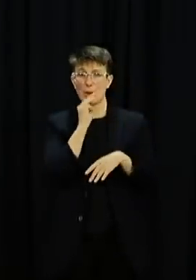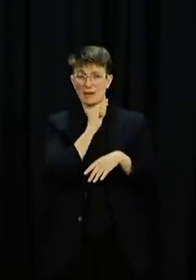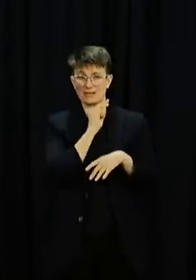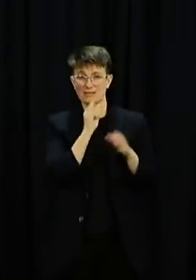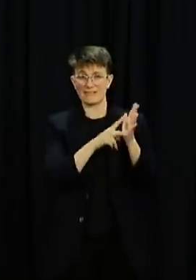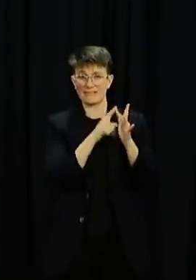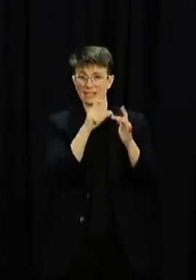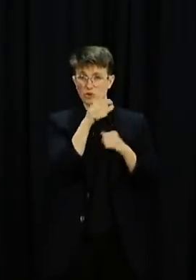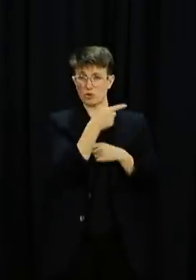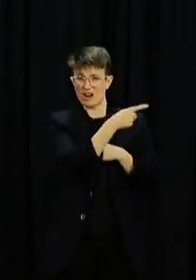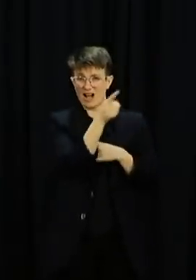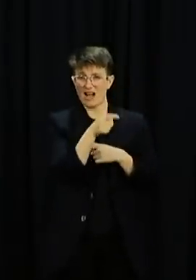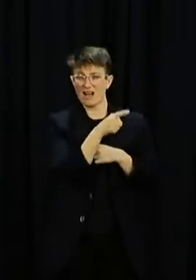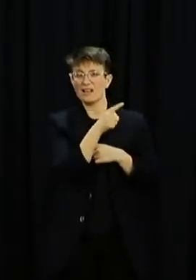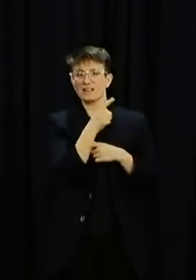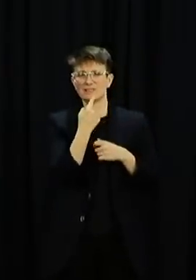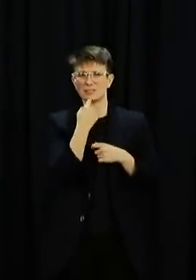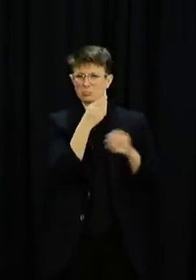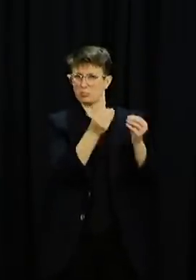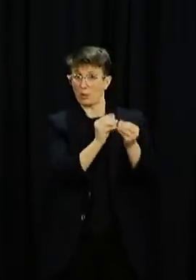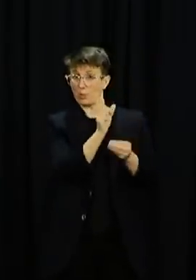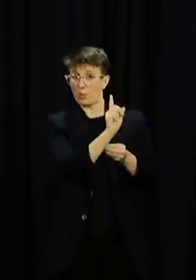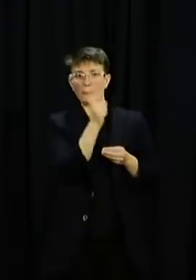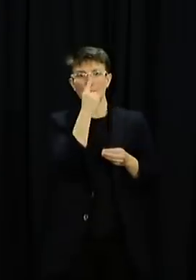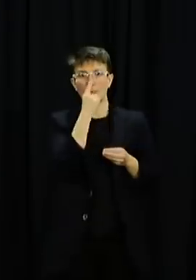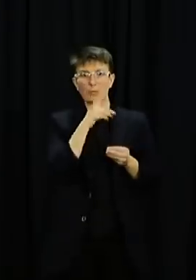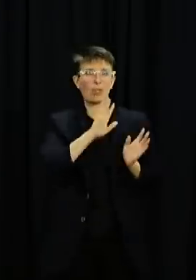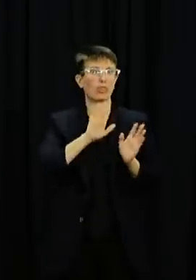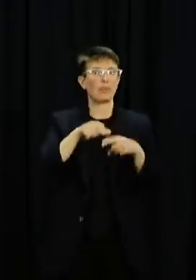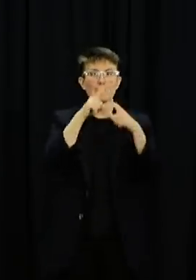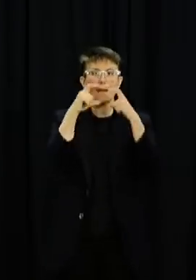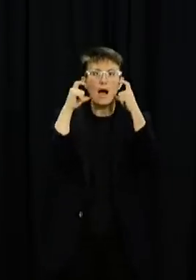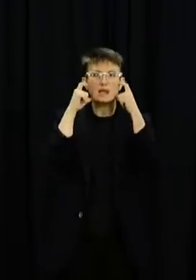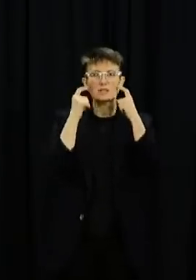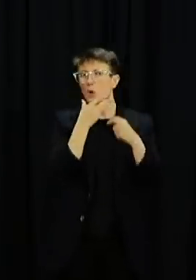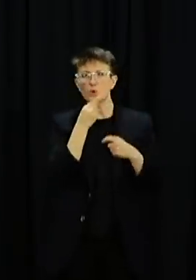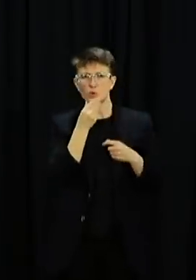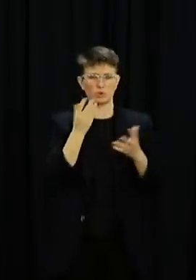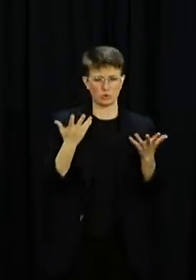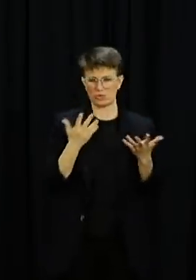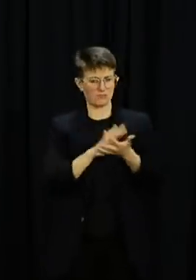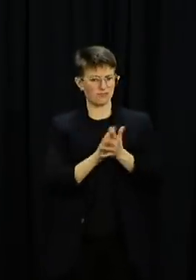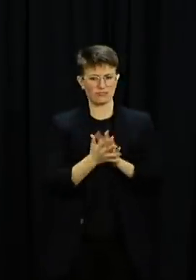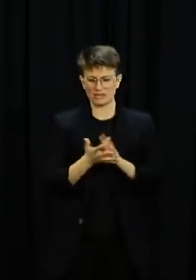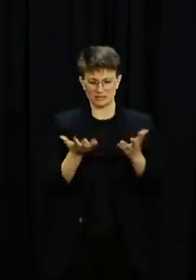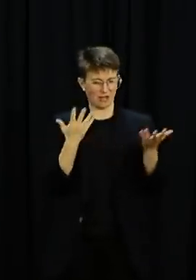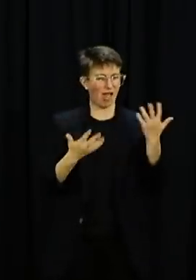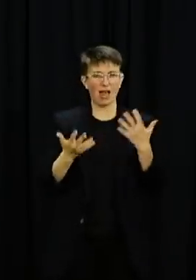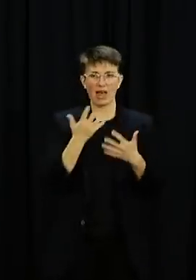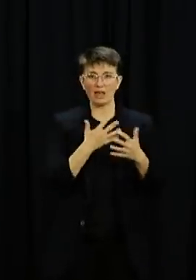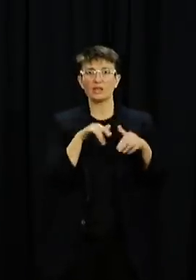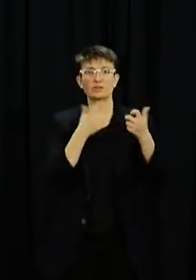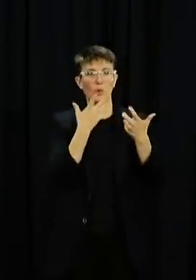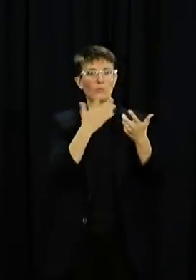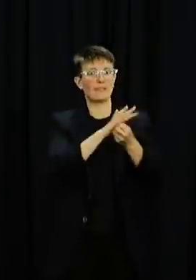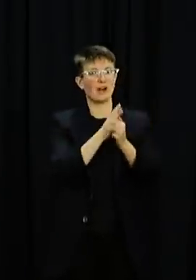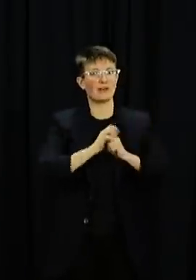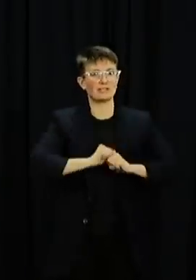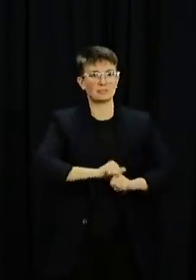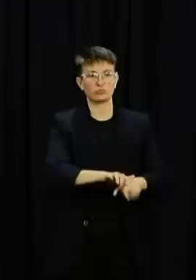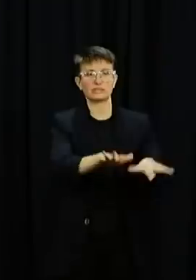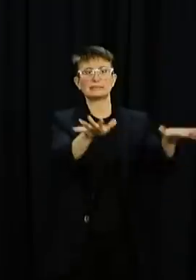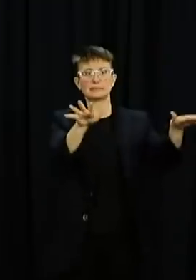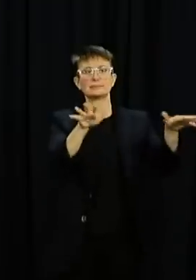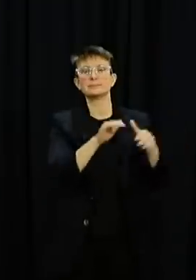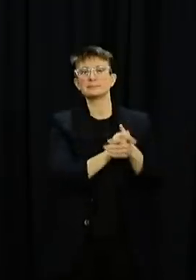a while for that to catch on, which let the disease spread. Are you worried that that's going to happen in Auckland? Well, of course, we haven't had widespread